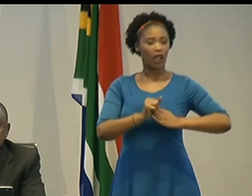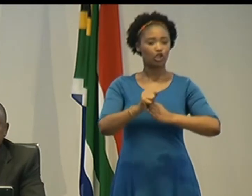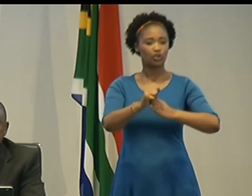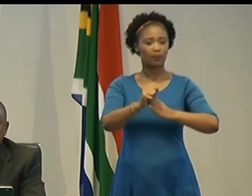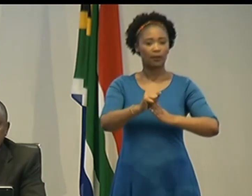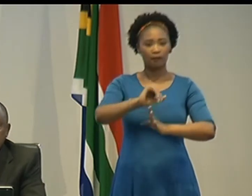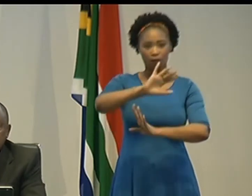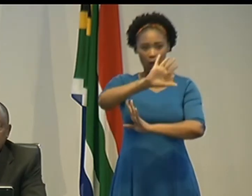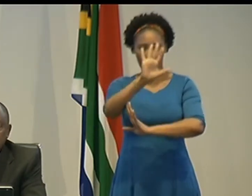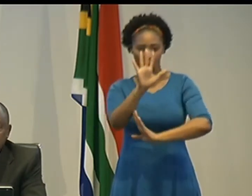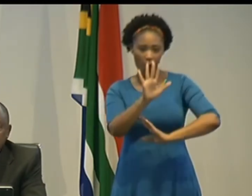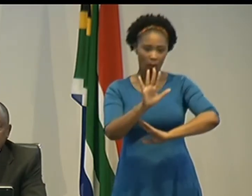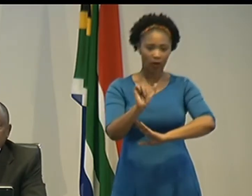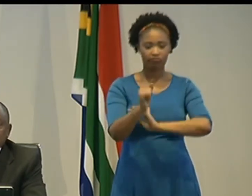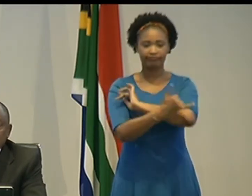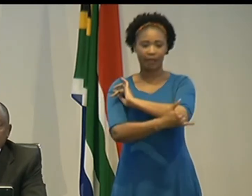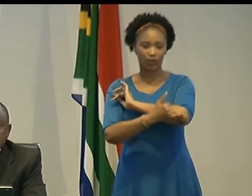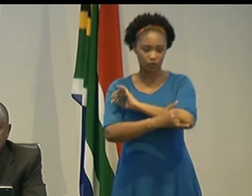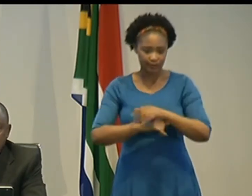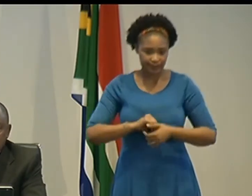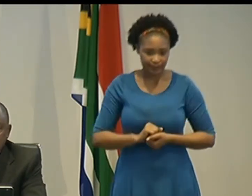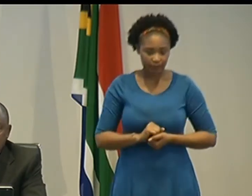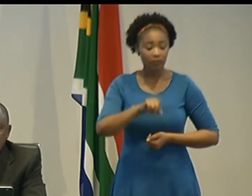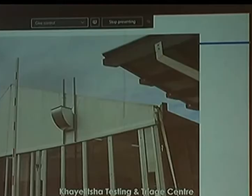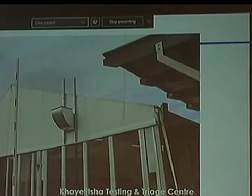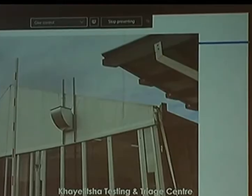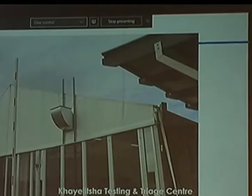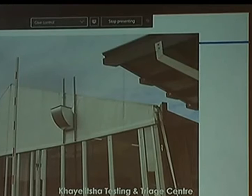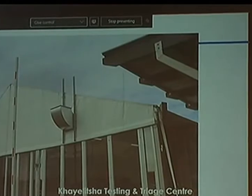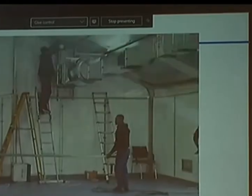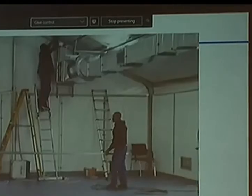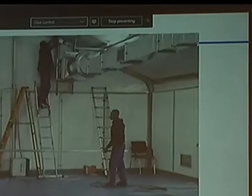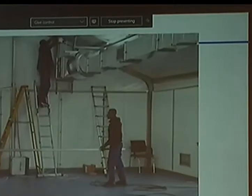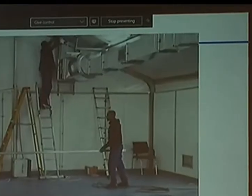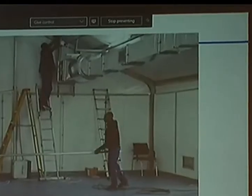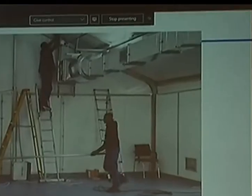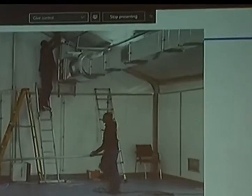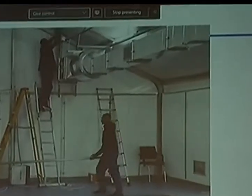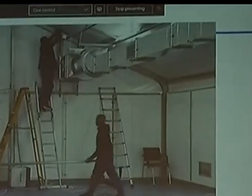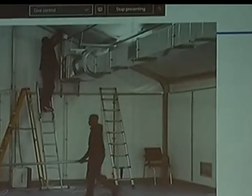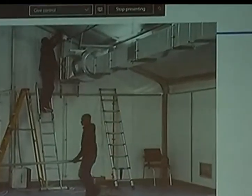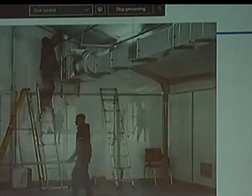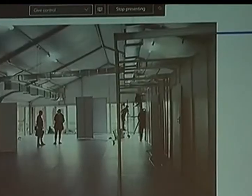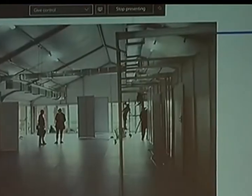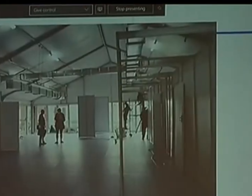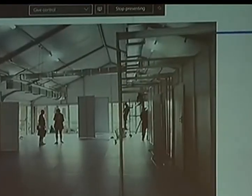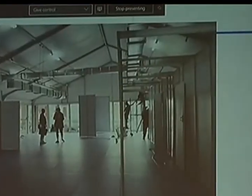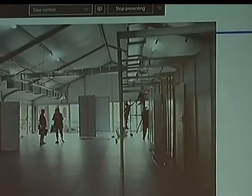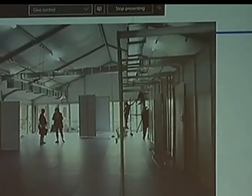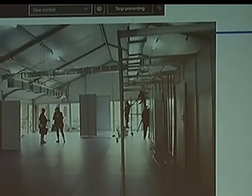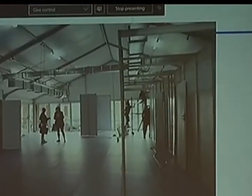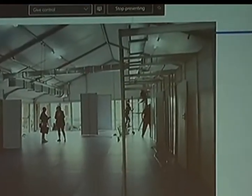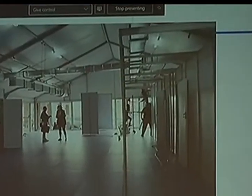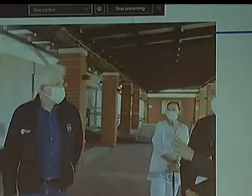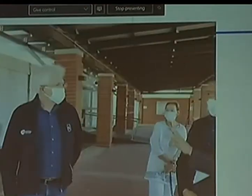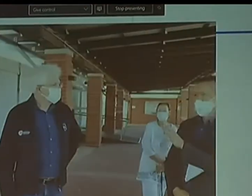and it is for this reason that we felt it necessary to come here. UNgqongqoshe wezempilo uthi kuneyinsiza ivela phesheya